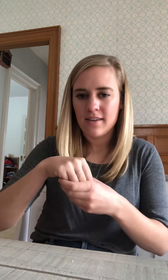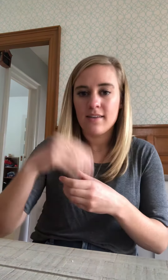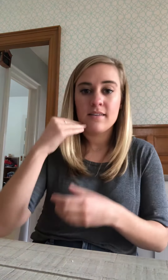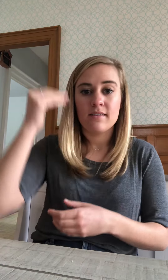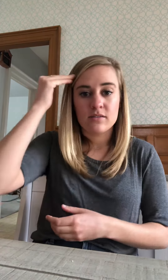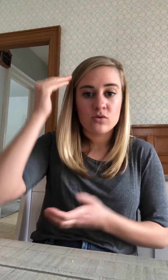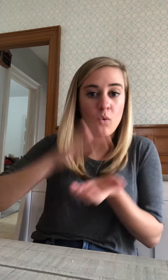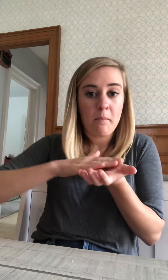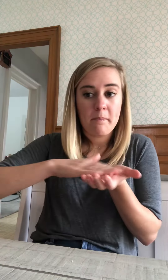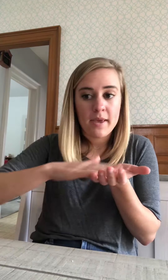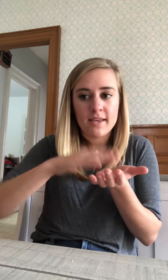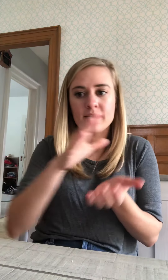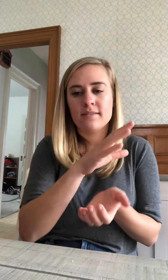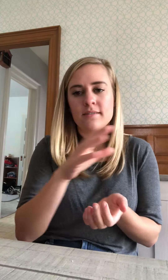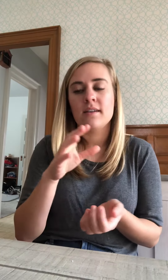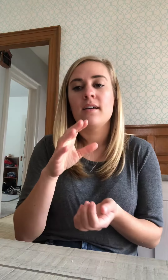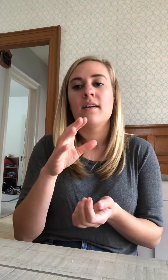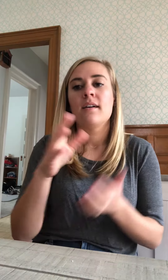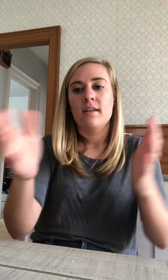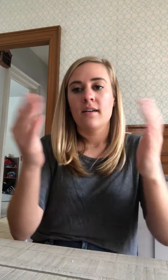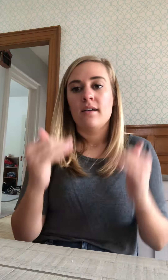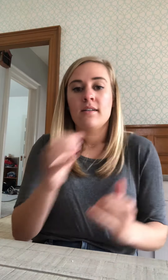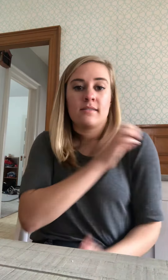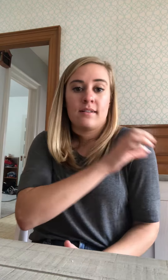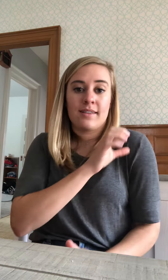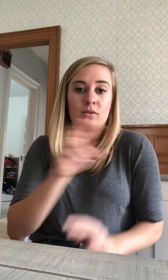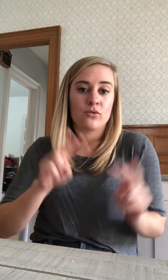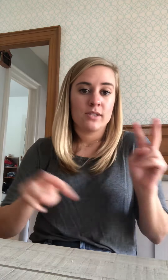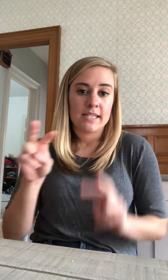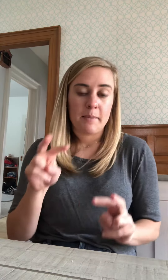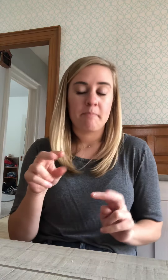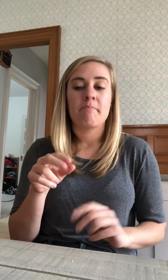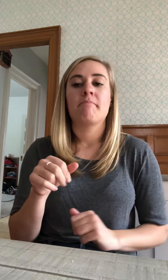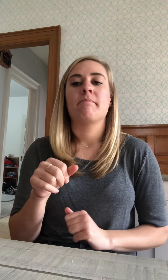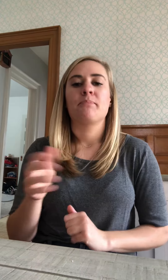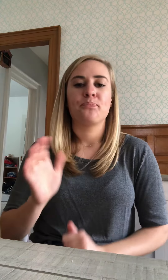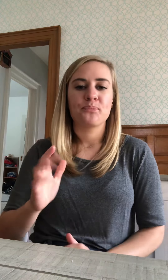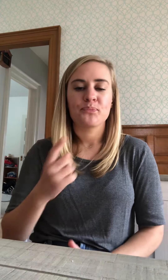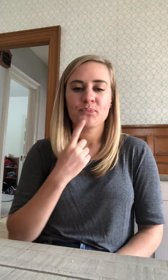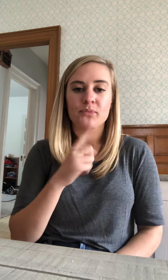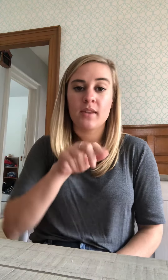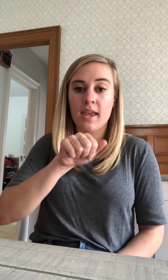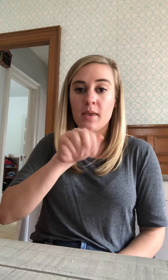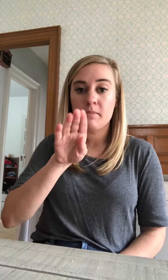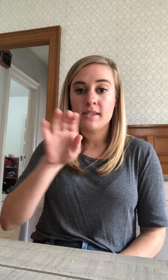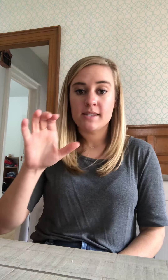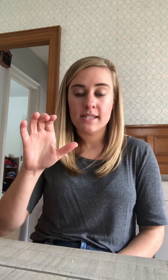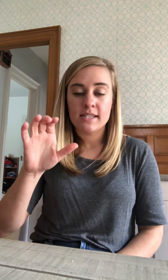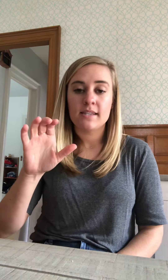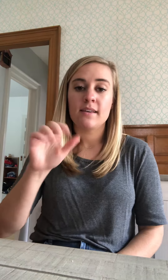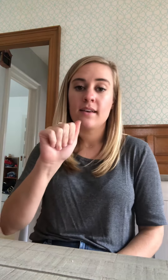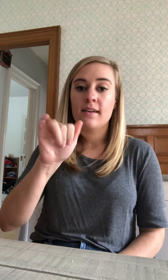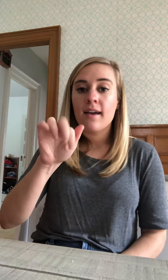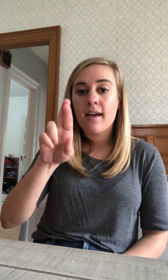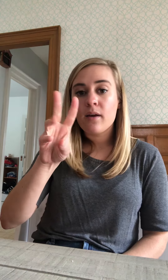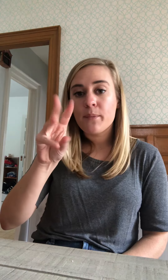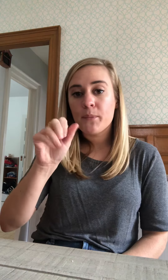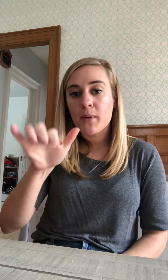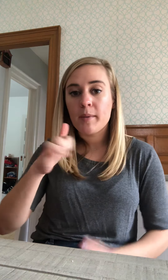So when we examine these patients, you used to say ABCs, airway, breathing, circulation. Well, it's been modified